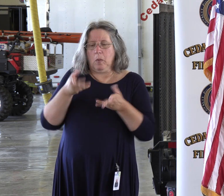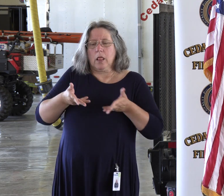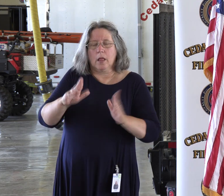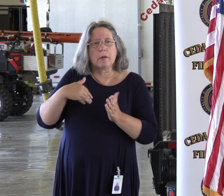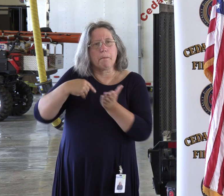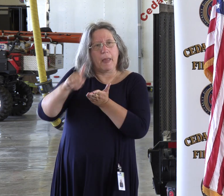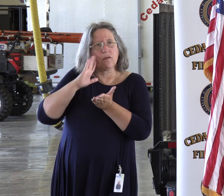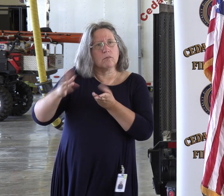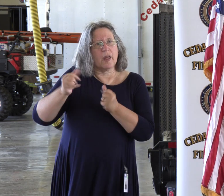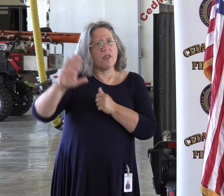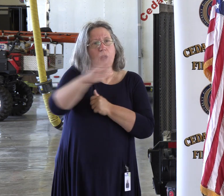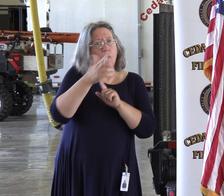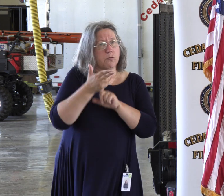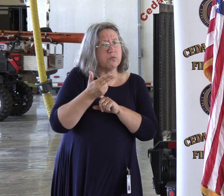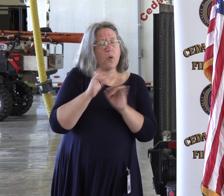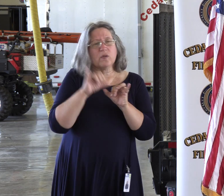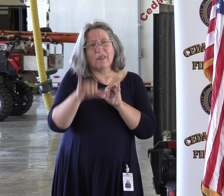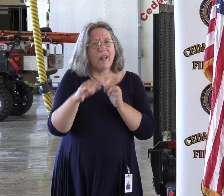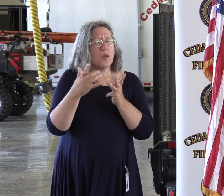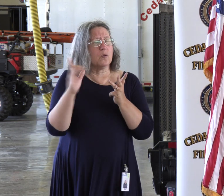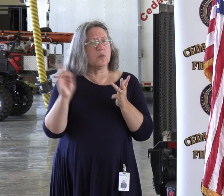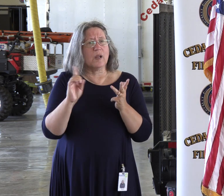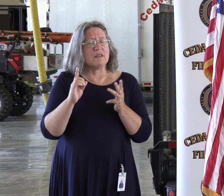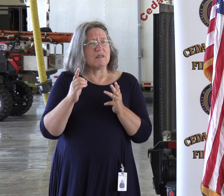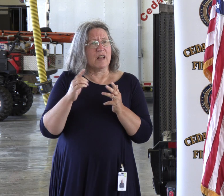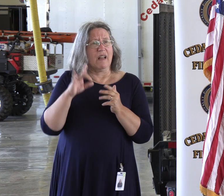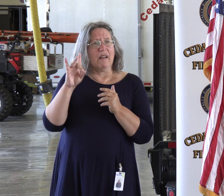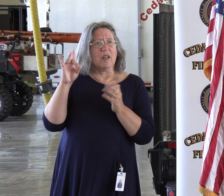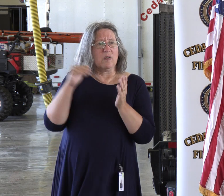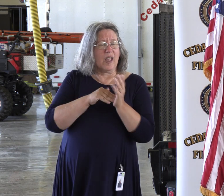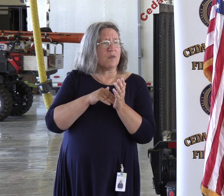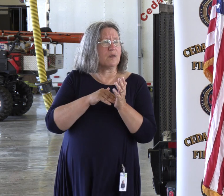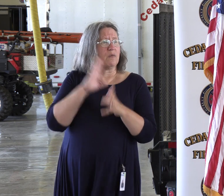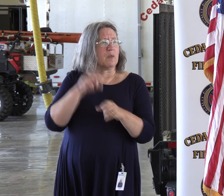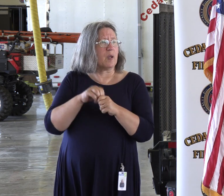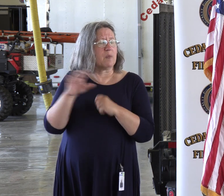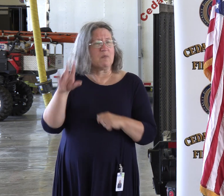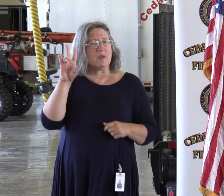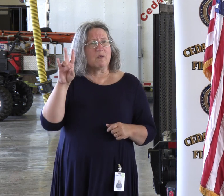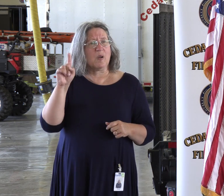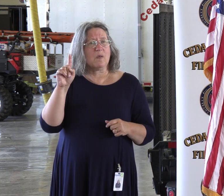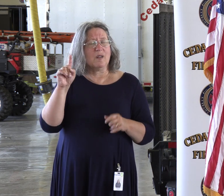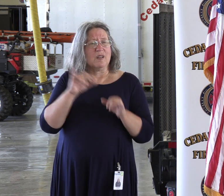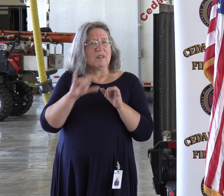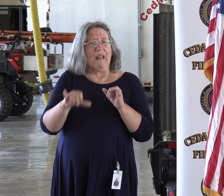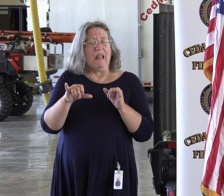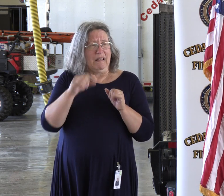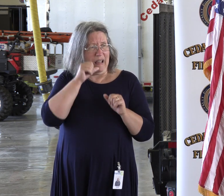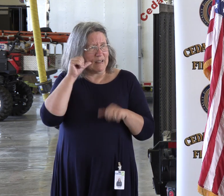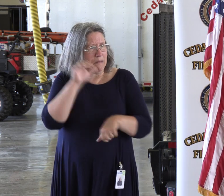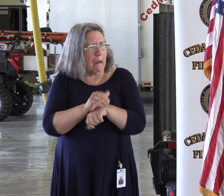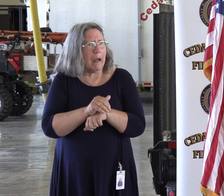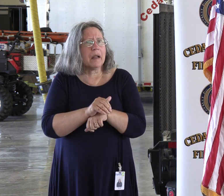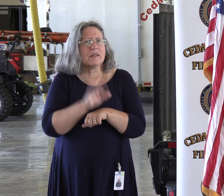residents, 800 overnight stays at hotels, which include 71 that stayed there last night.